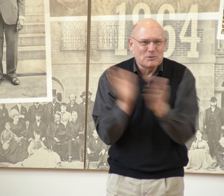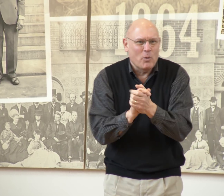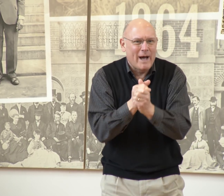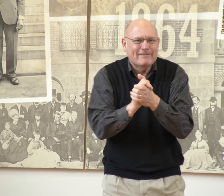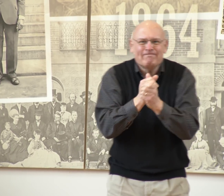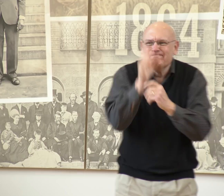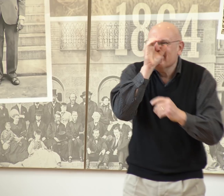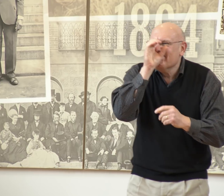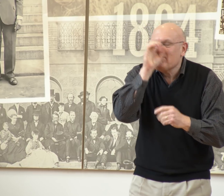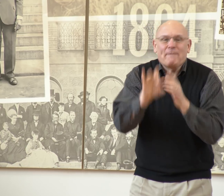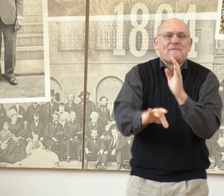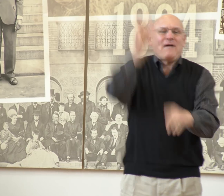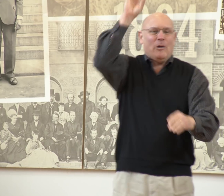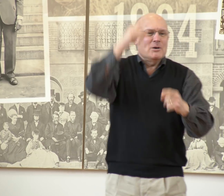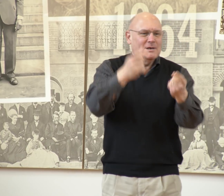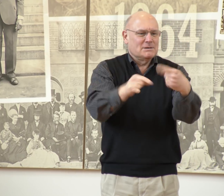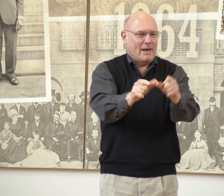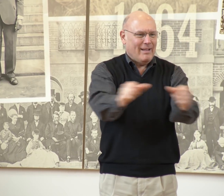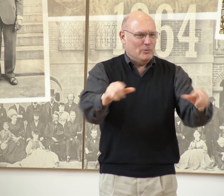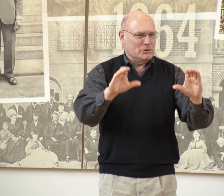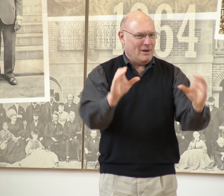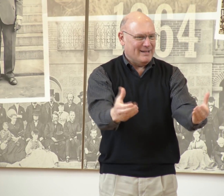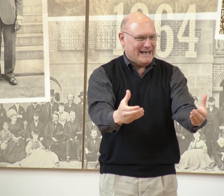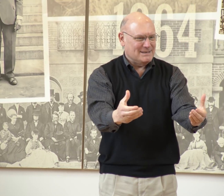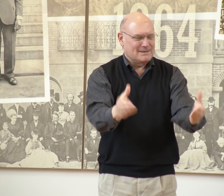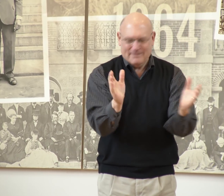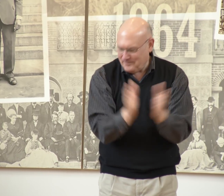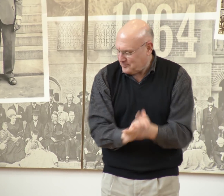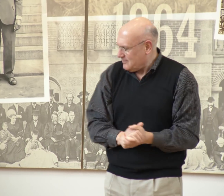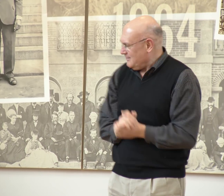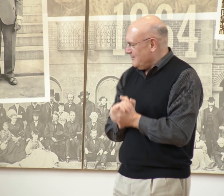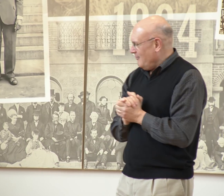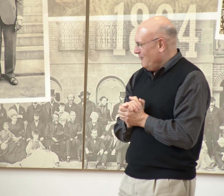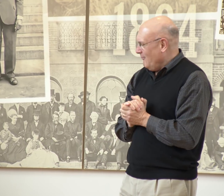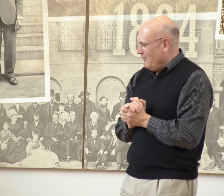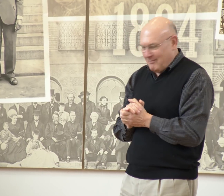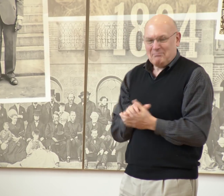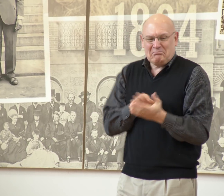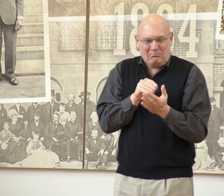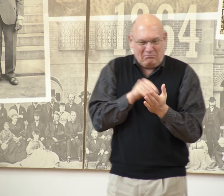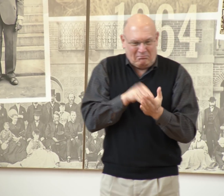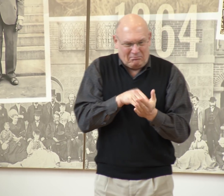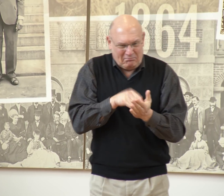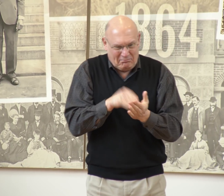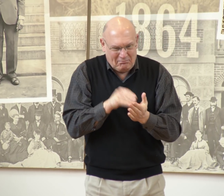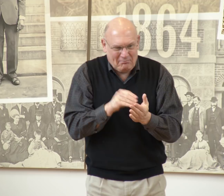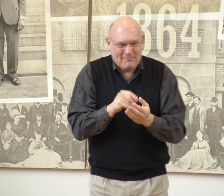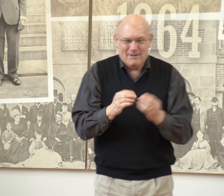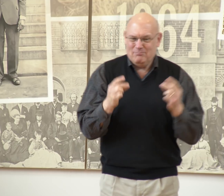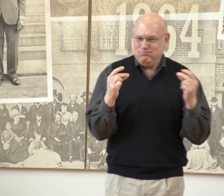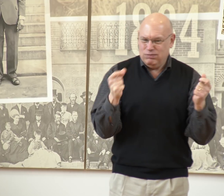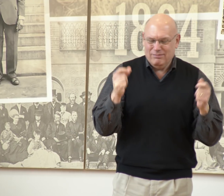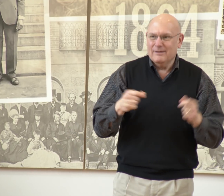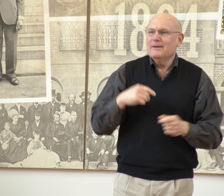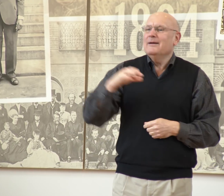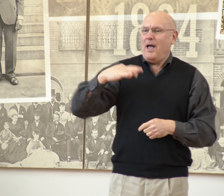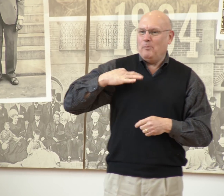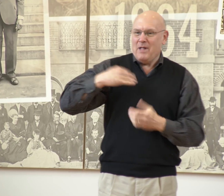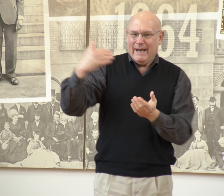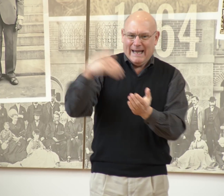So when they told me, I was like, all right, I'm going to learn sign language. That's it. I'm going to take sign class. And so I studied sign